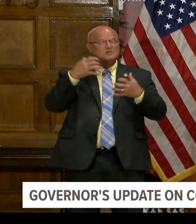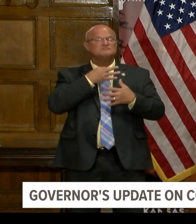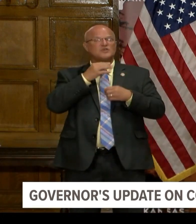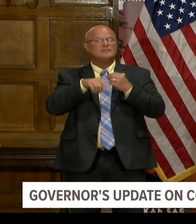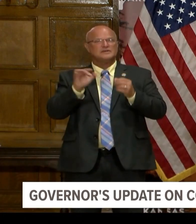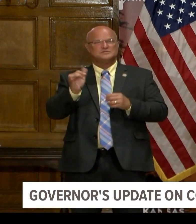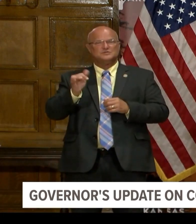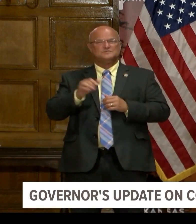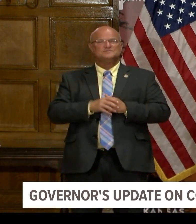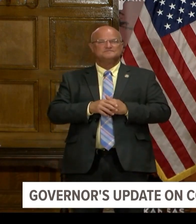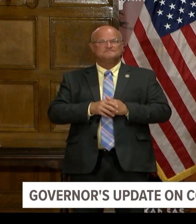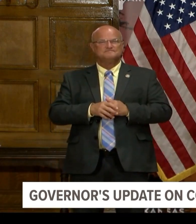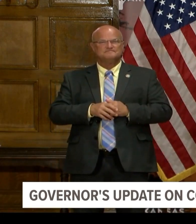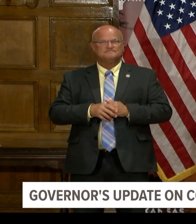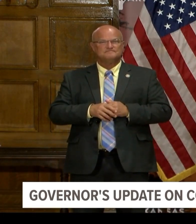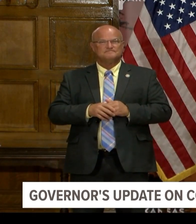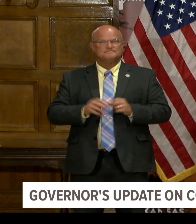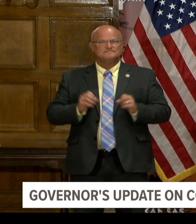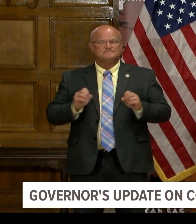too.